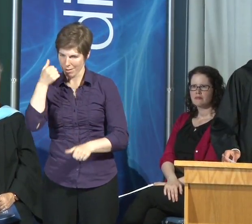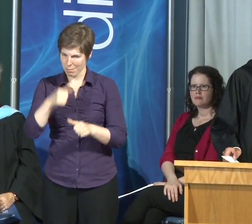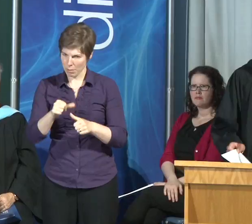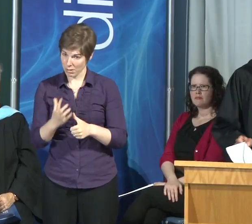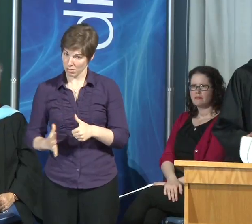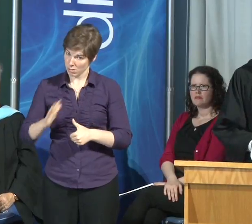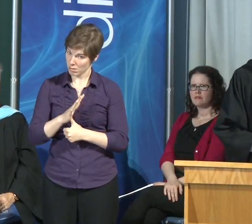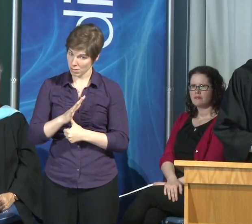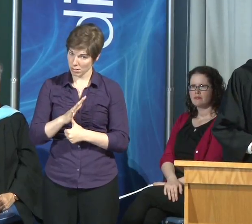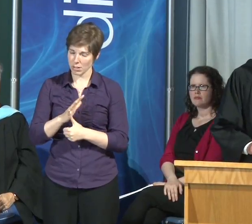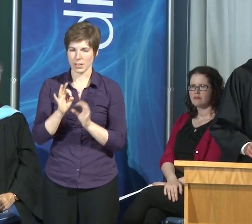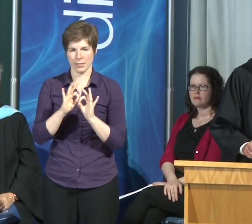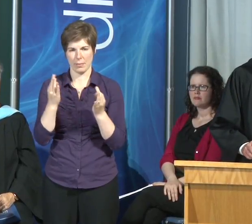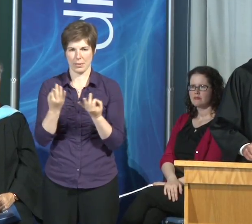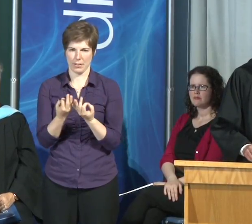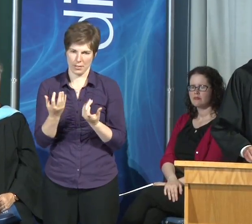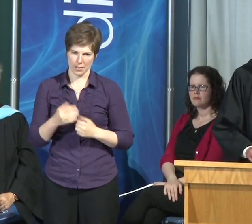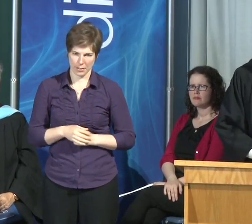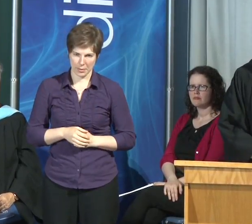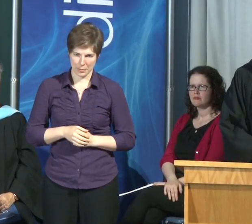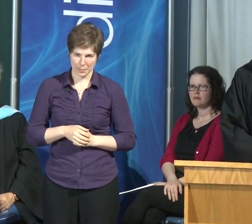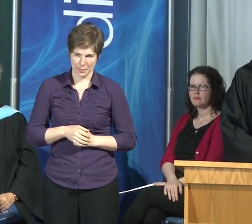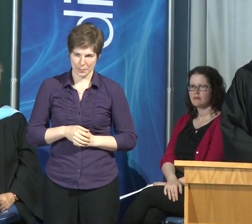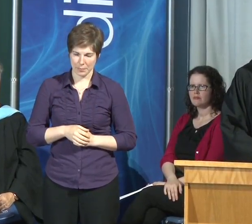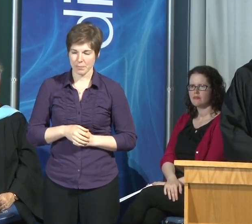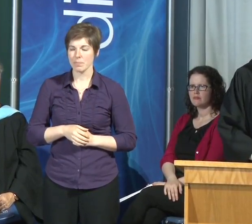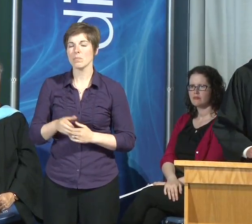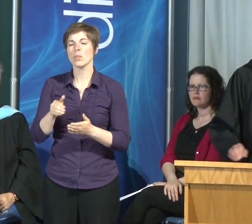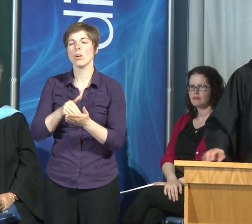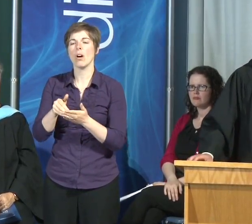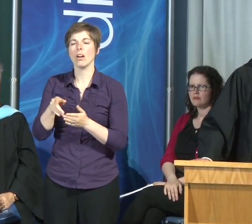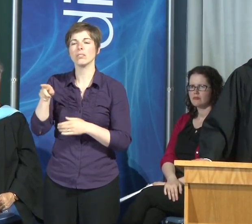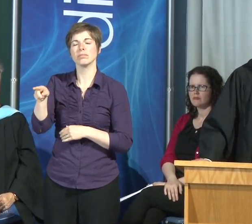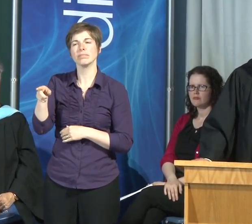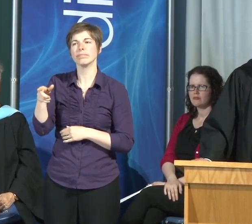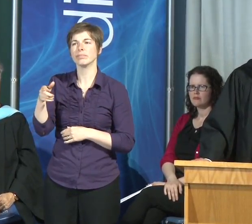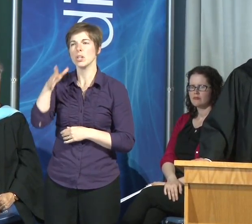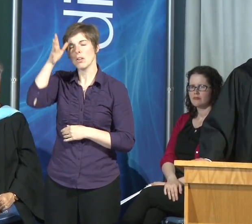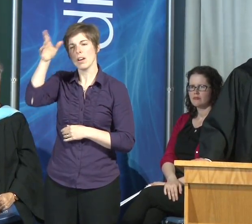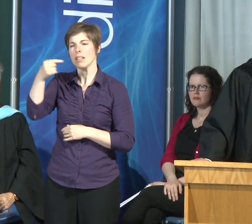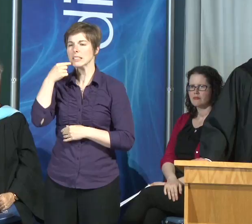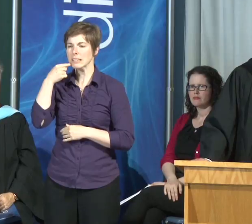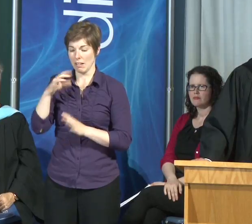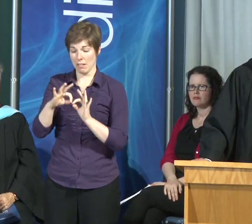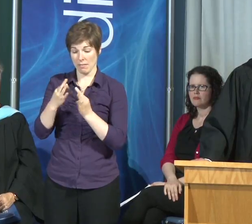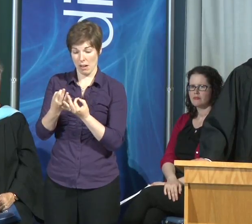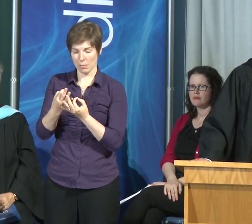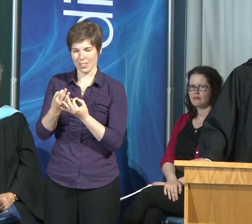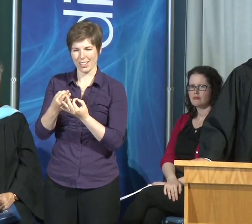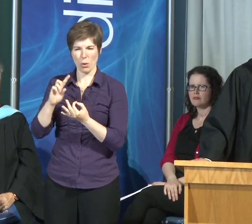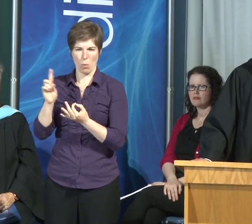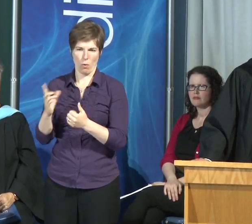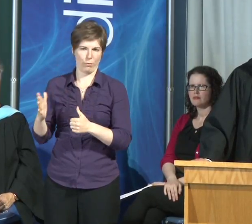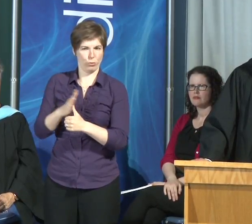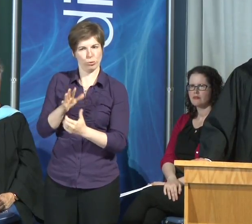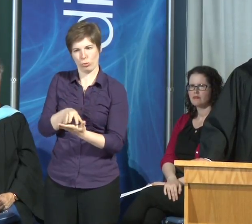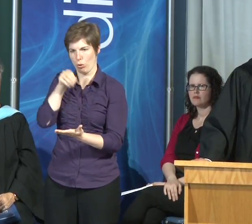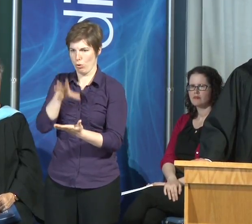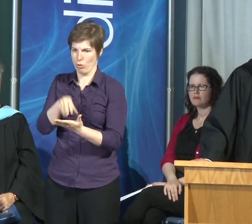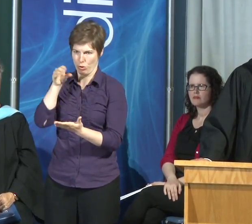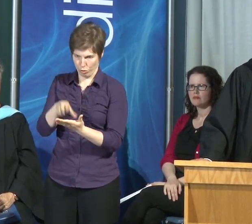comes first. He would often say that a family represents the first place of learning for individuals because family